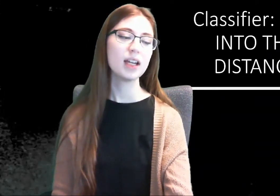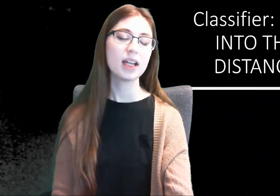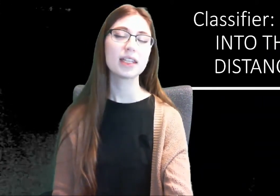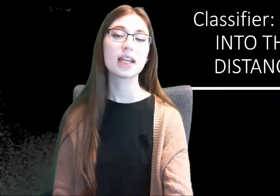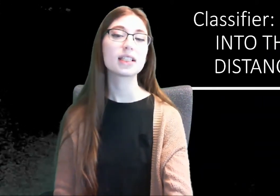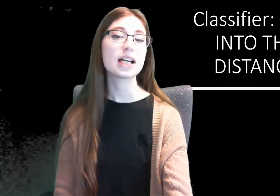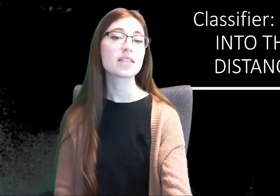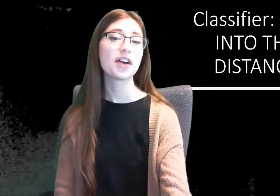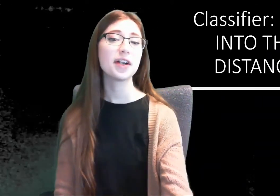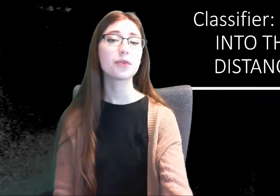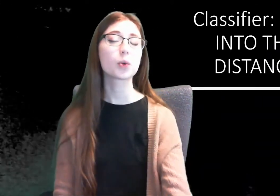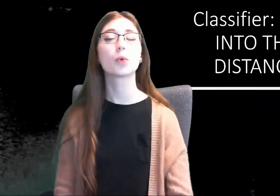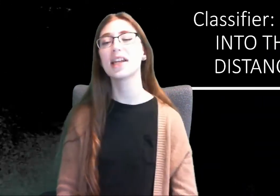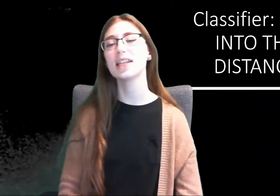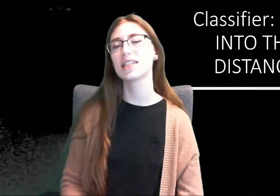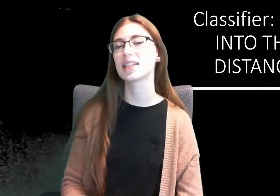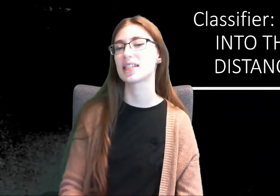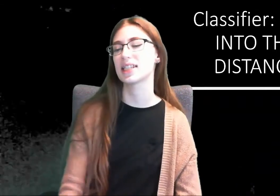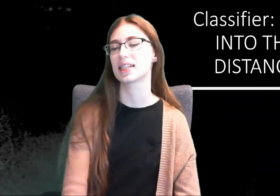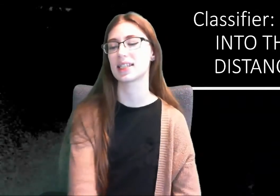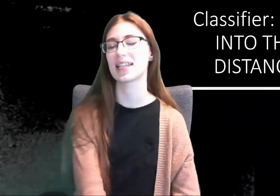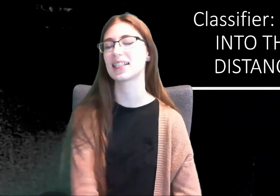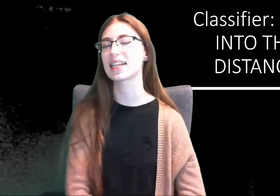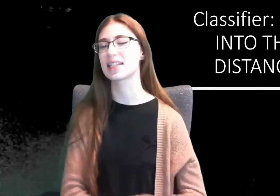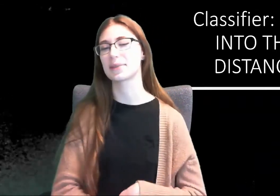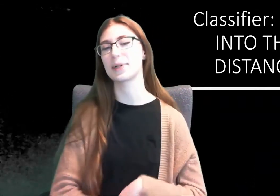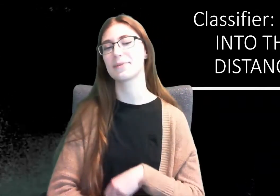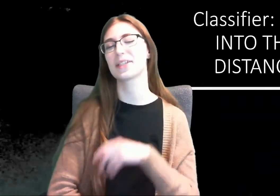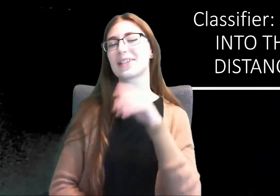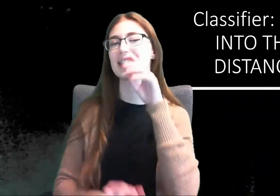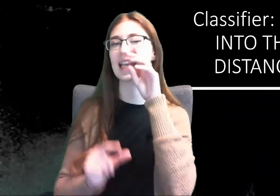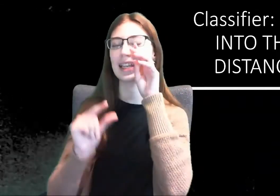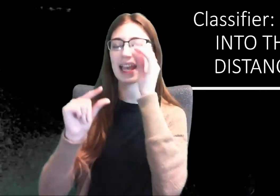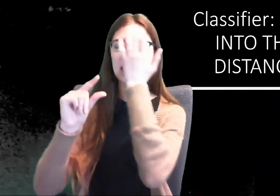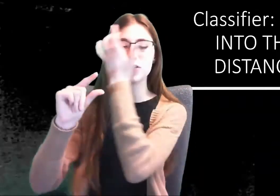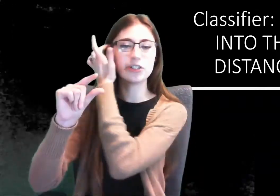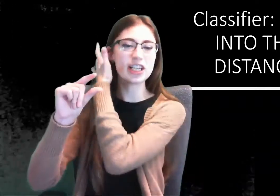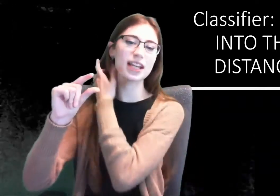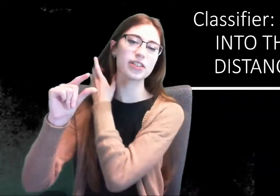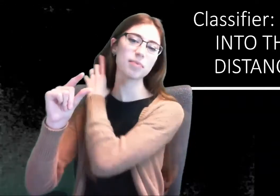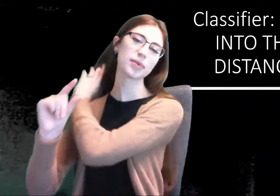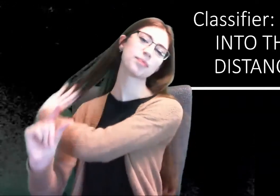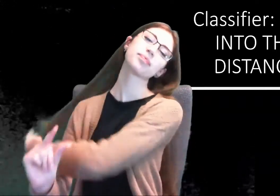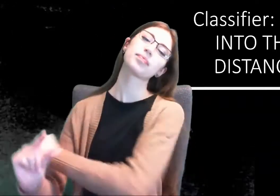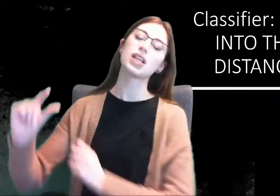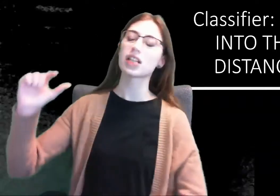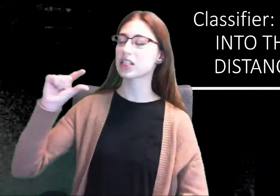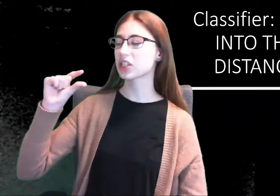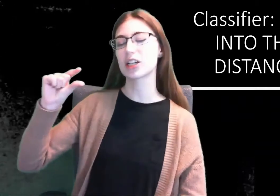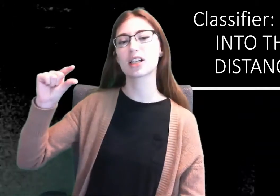And then a classifier for run into the distance. I like this one. So you're going to take a G handshake. You're going to start it close